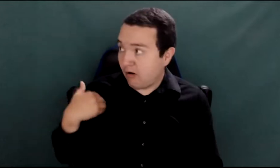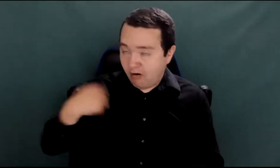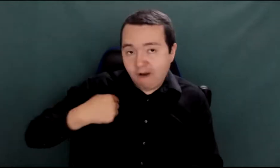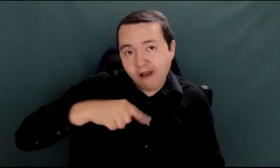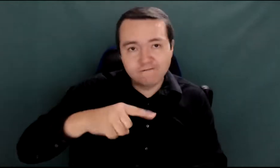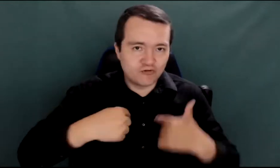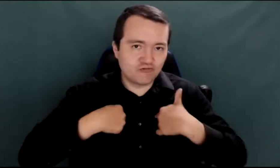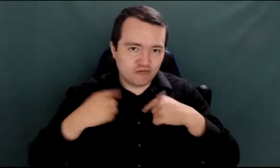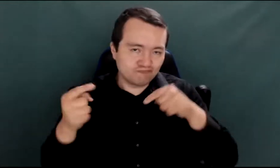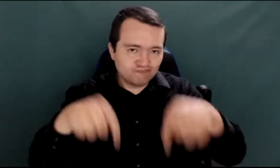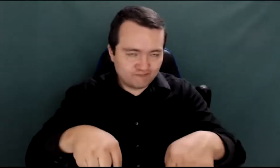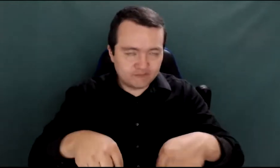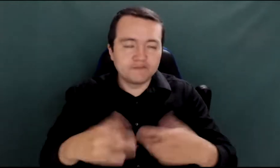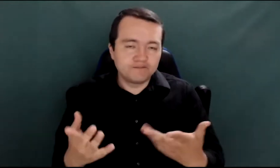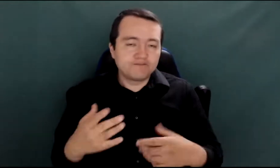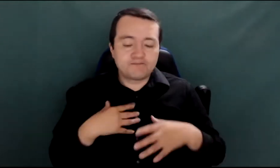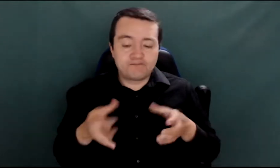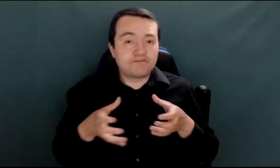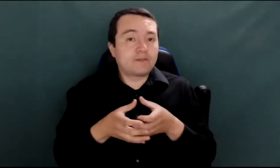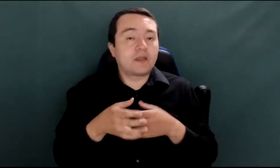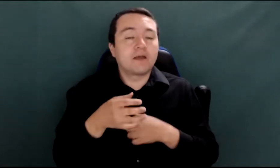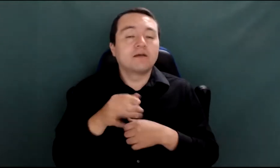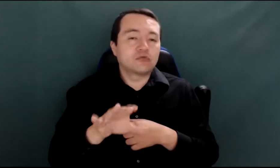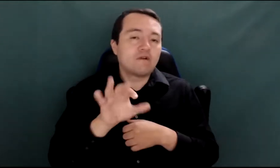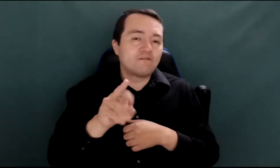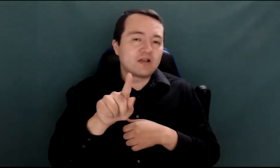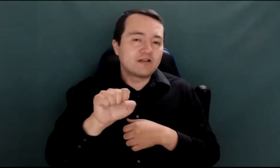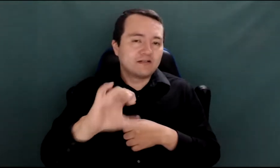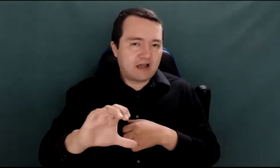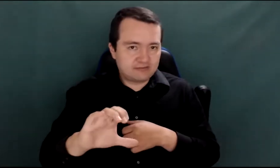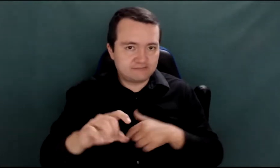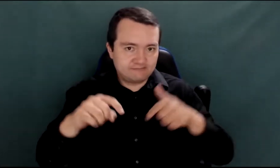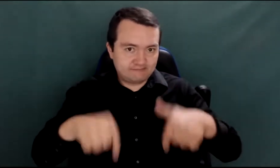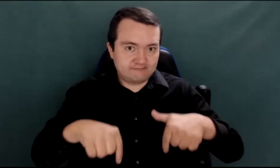but he certainly extends greetings on behalf of FILAC.